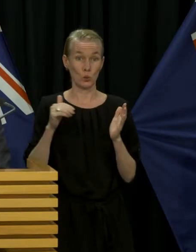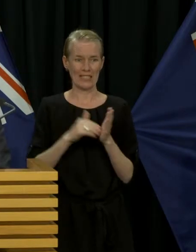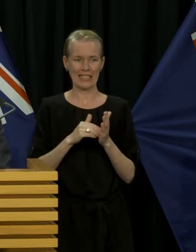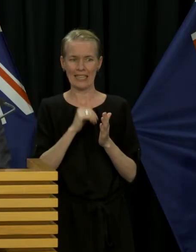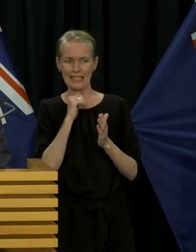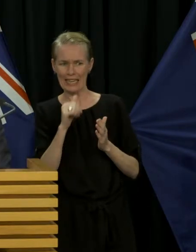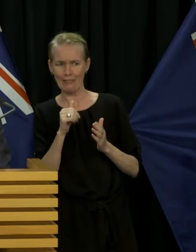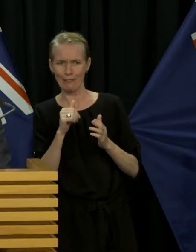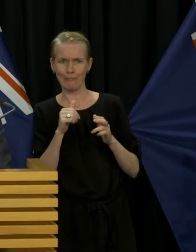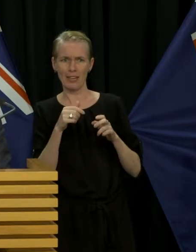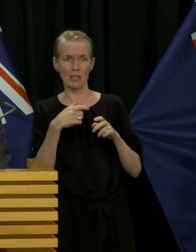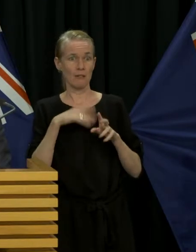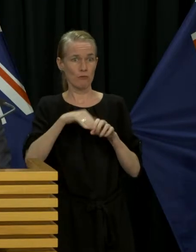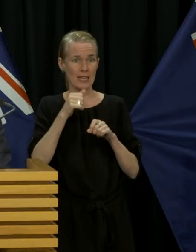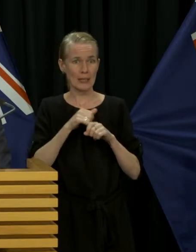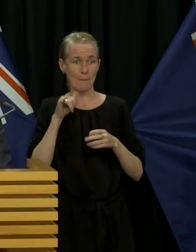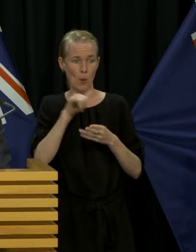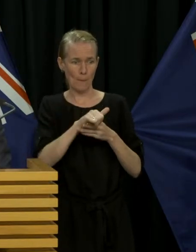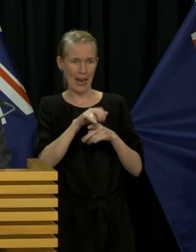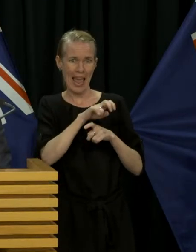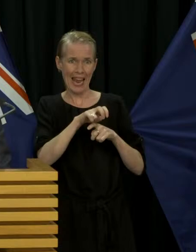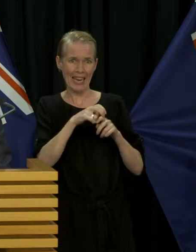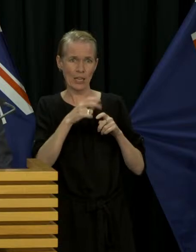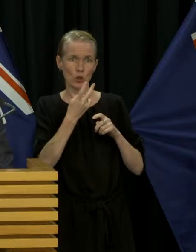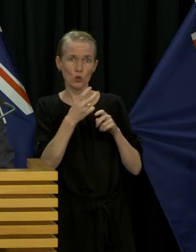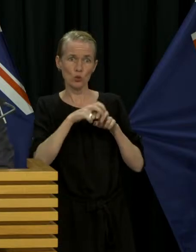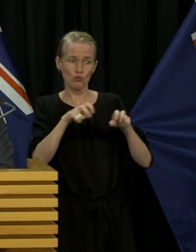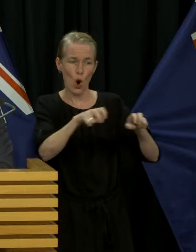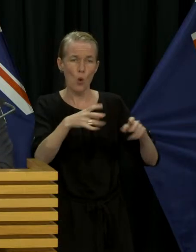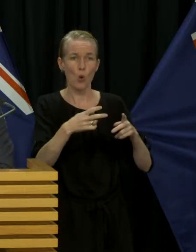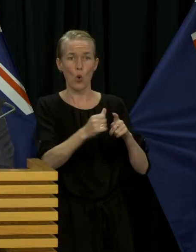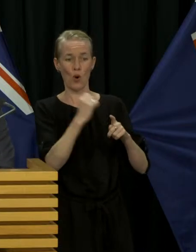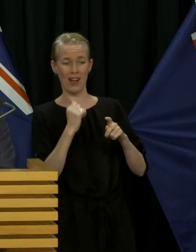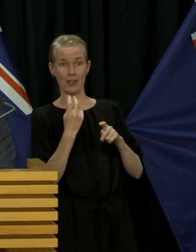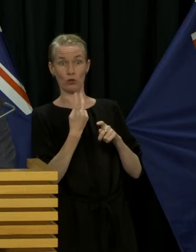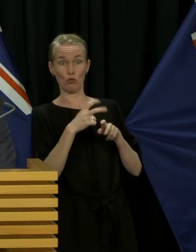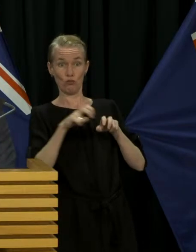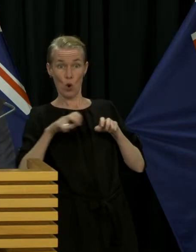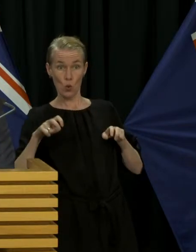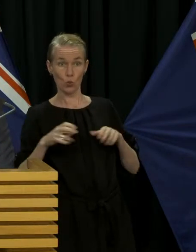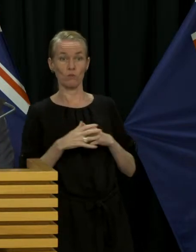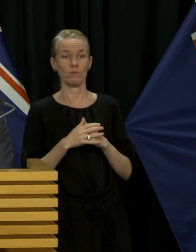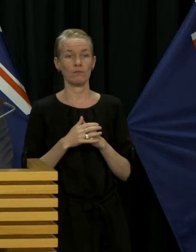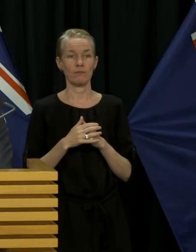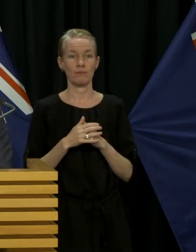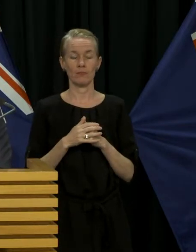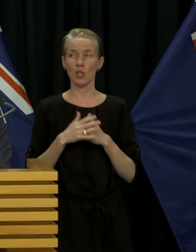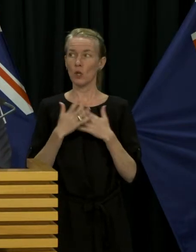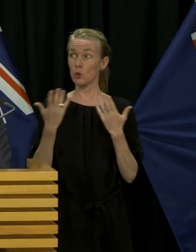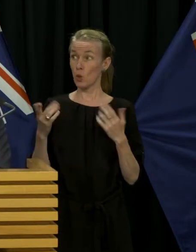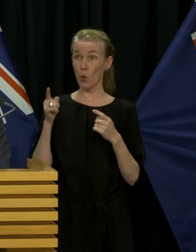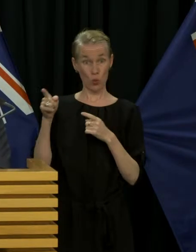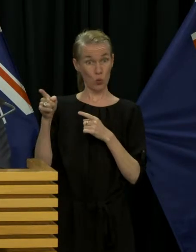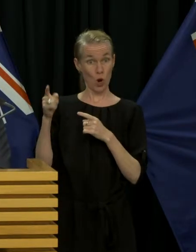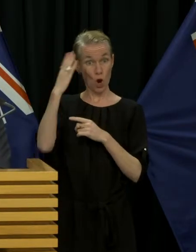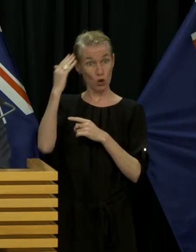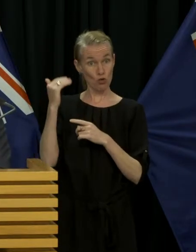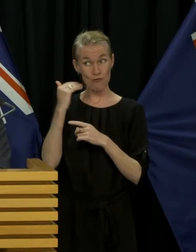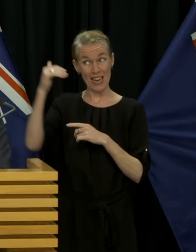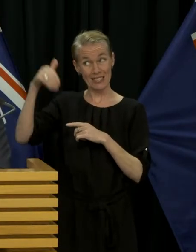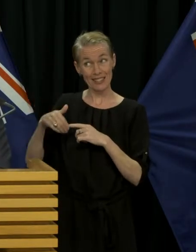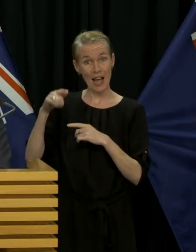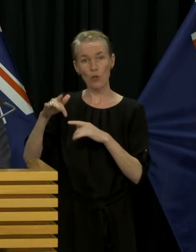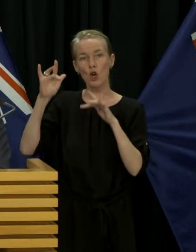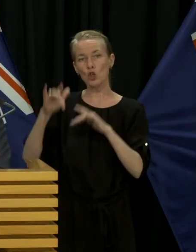hadn't confirmation a second test had been done, so we have initiated our actions as if a second test has been